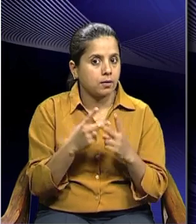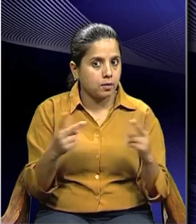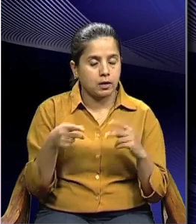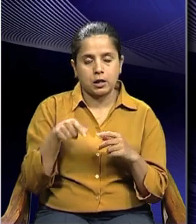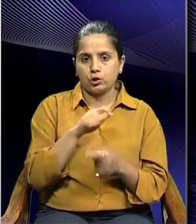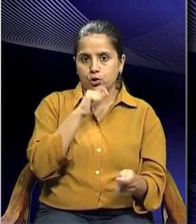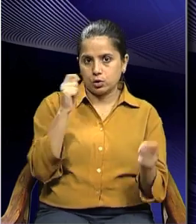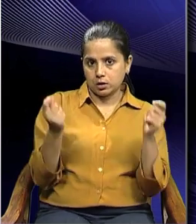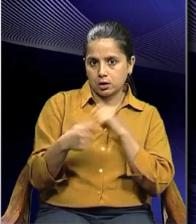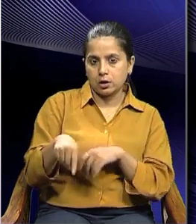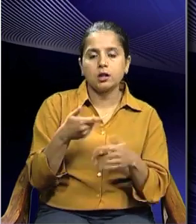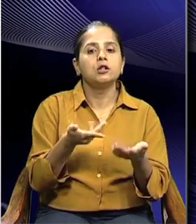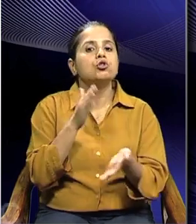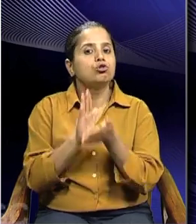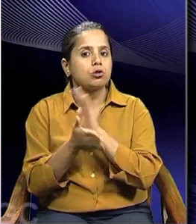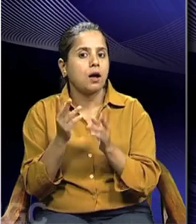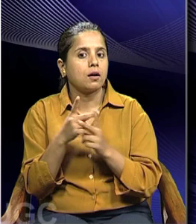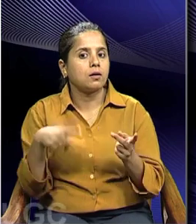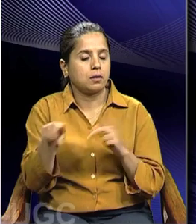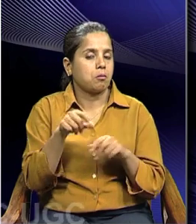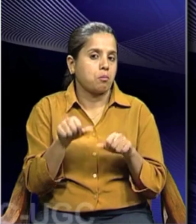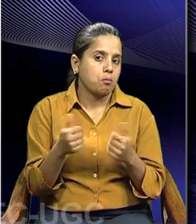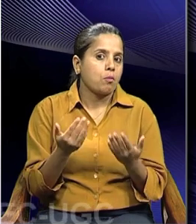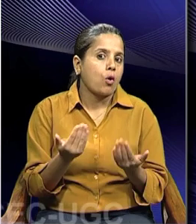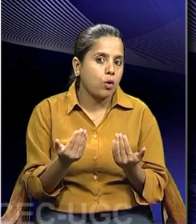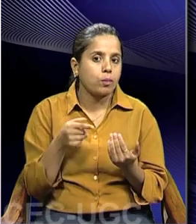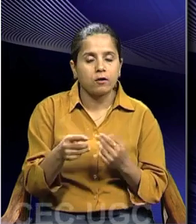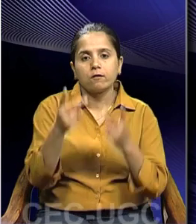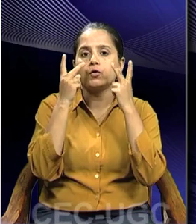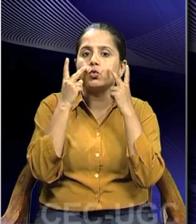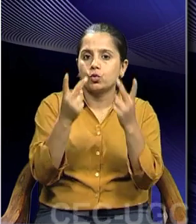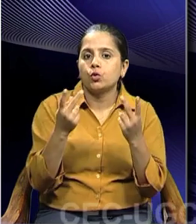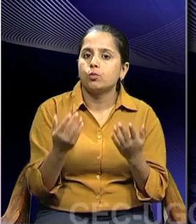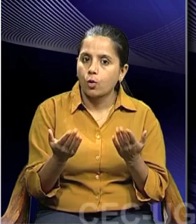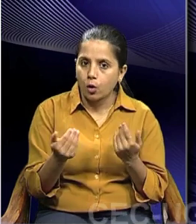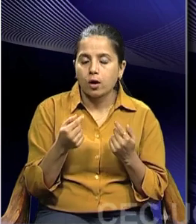changes and challenges in a sector can be viewed in terms of